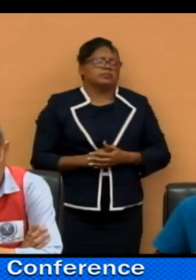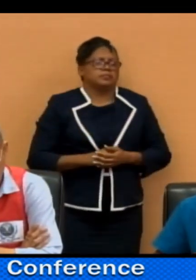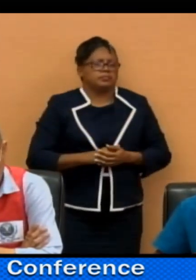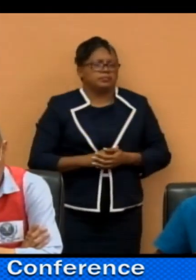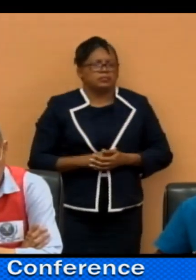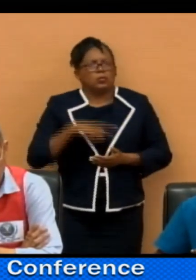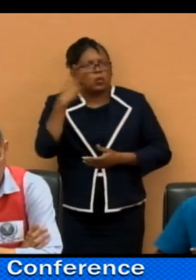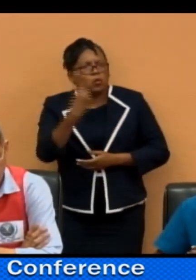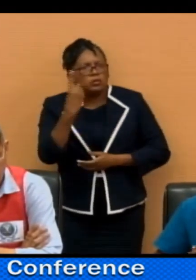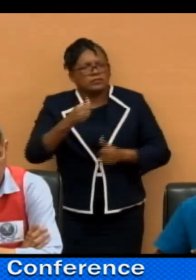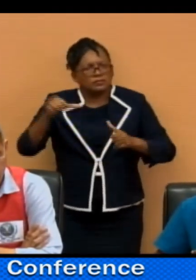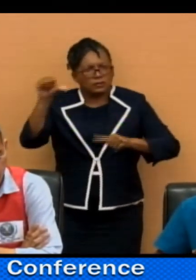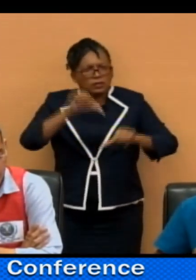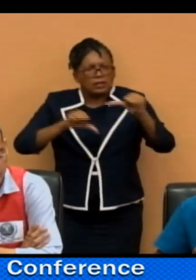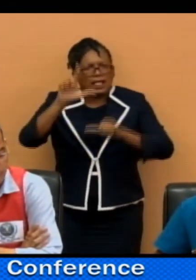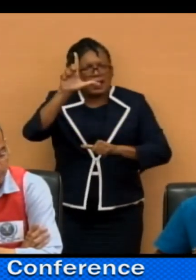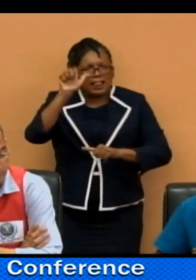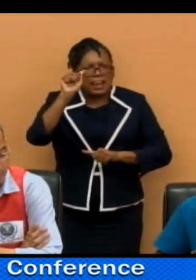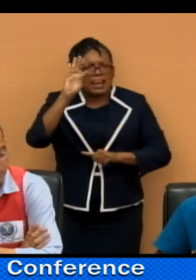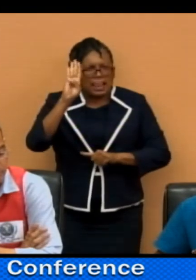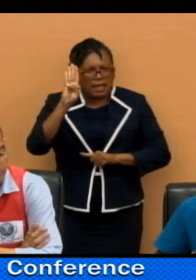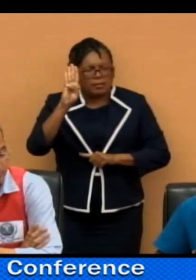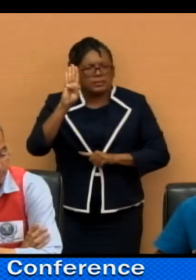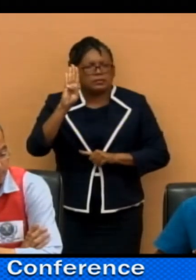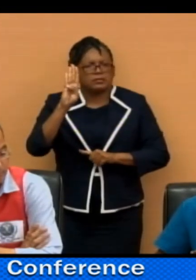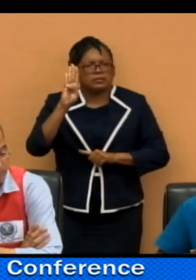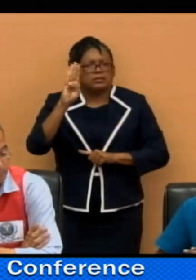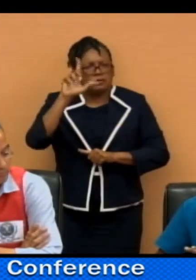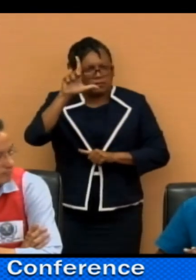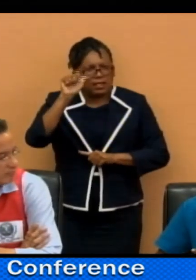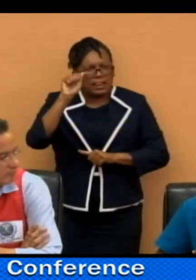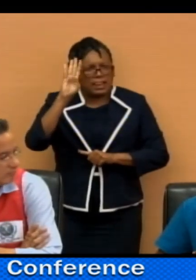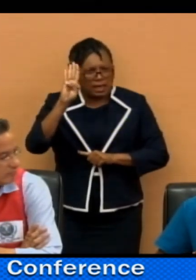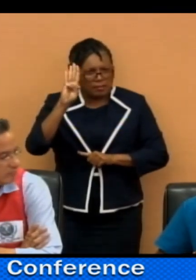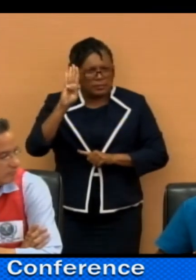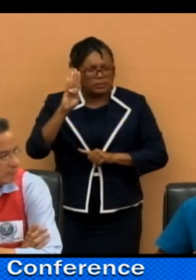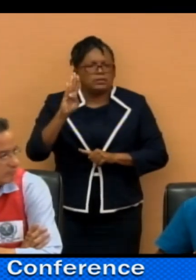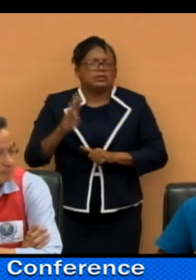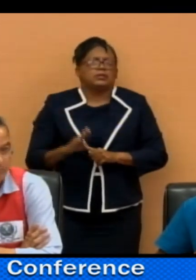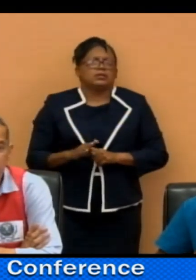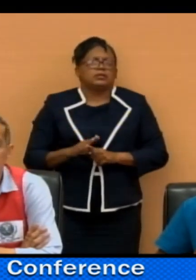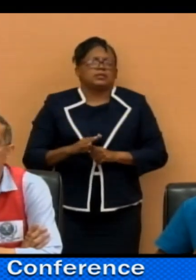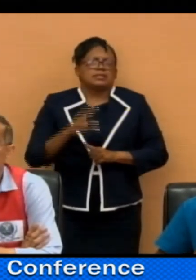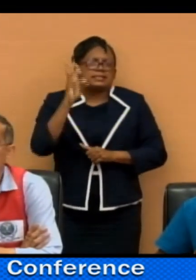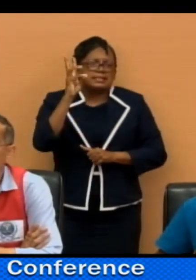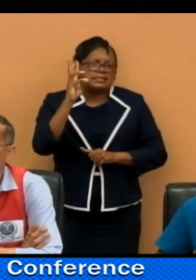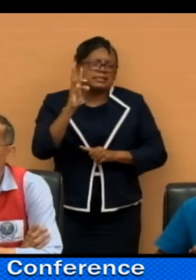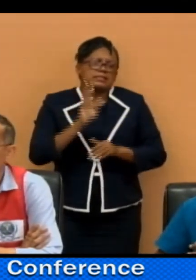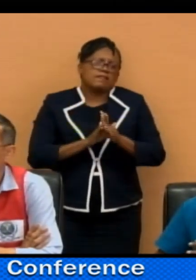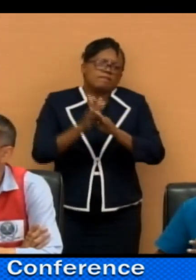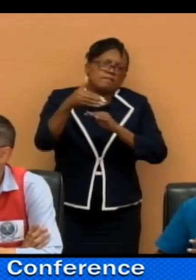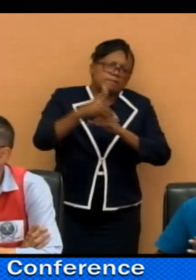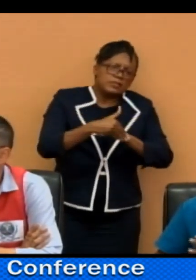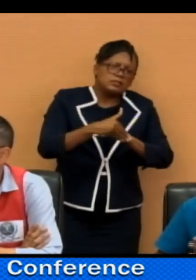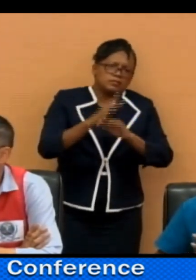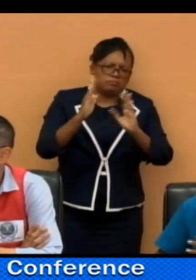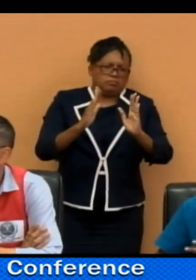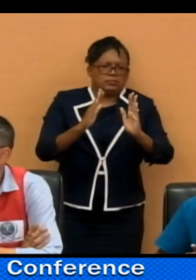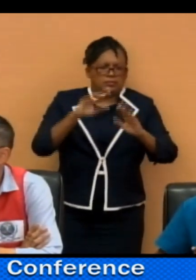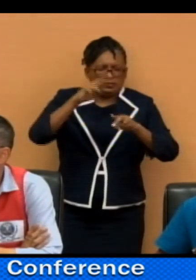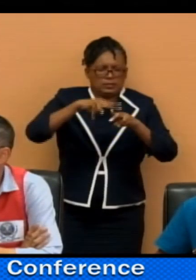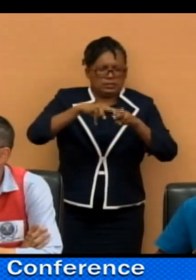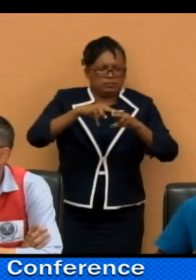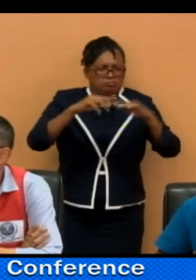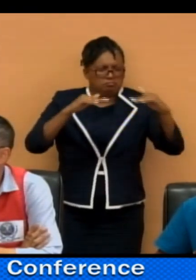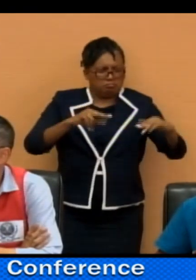purposes, only persons sitting within 6 feet of that index case are statistically significant from an